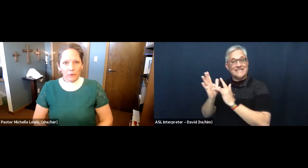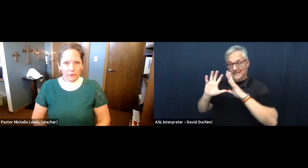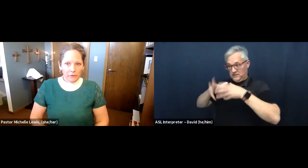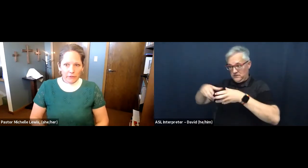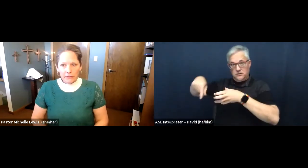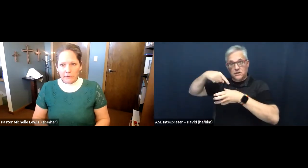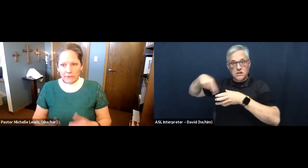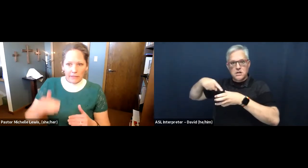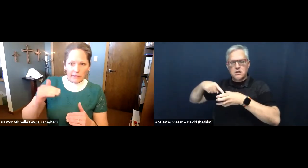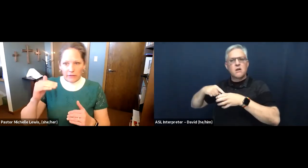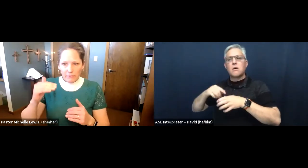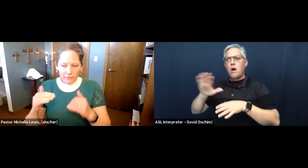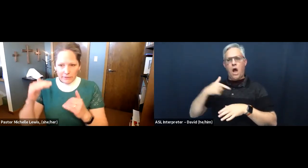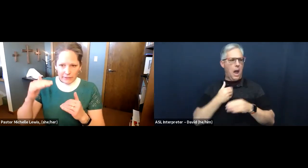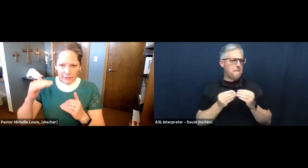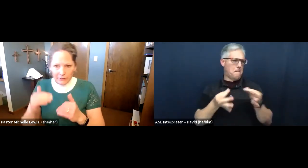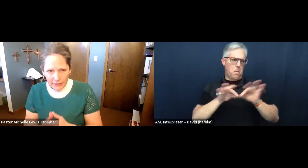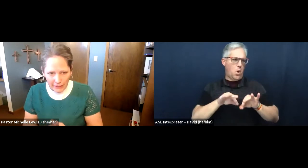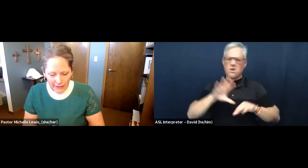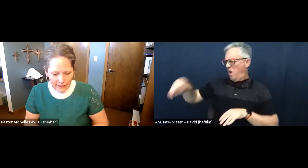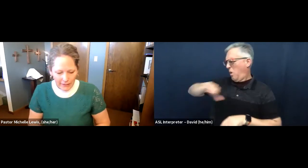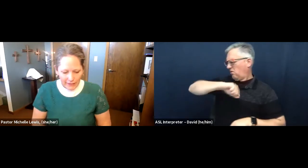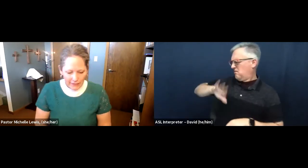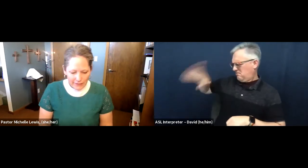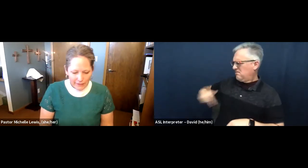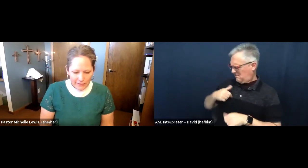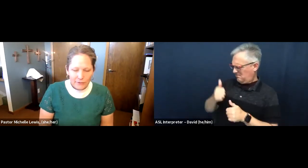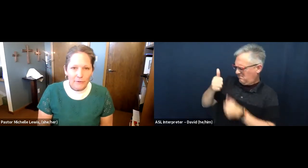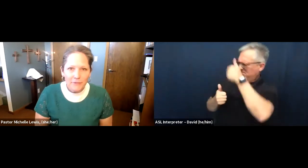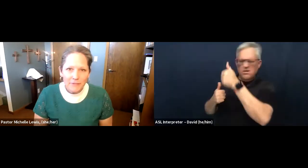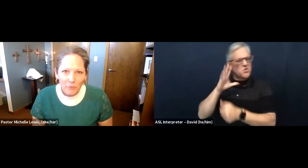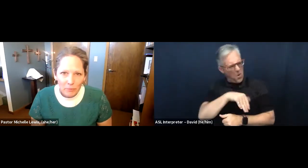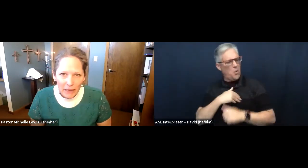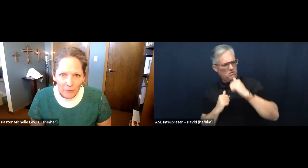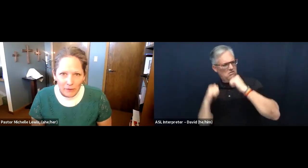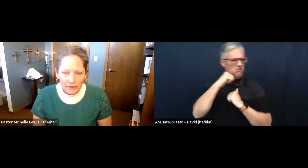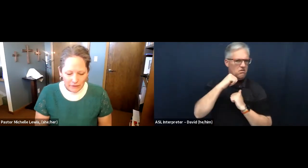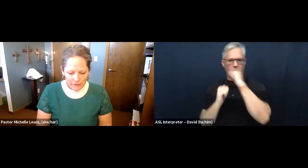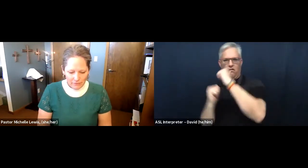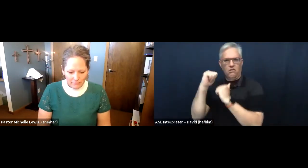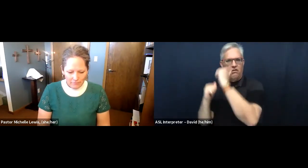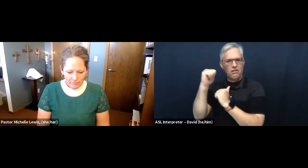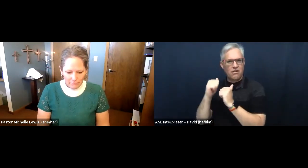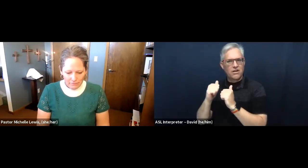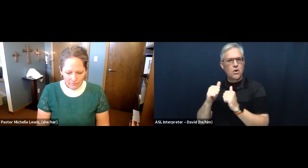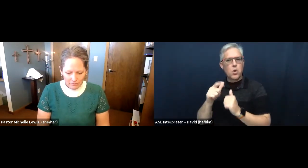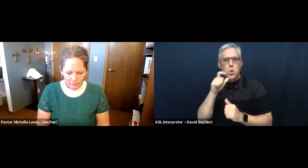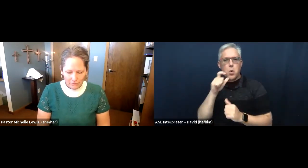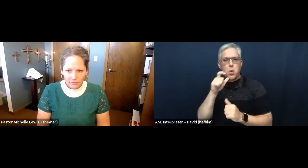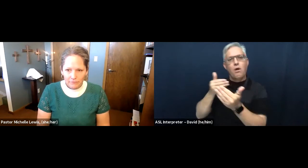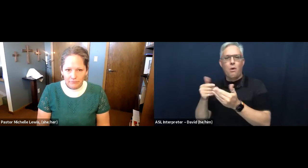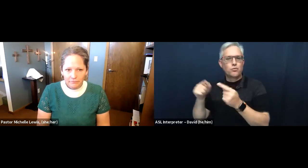more important, who's higher up, who's closer to God, who's got more power.